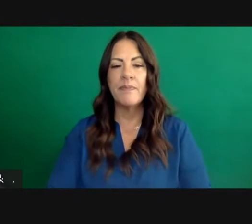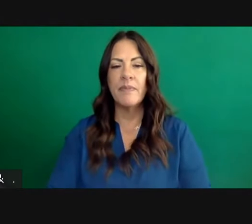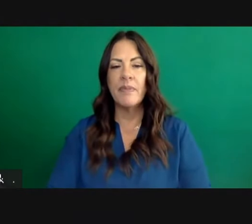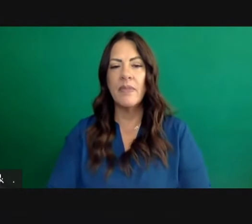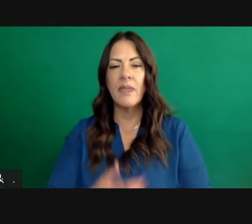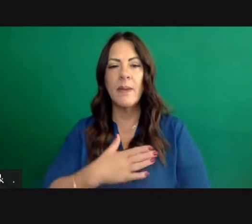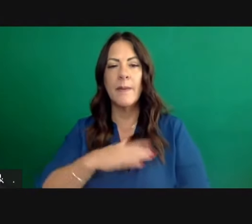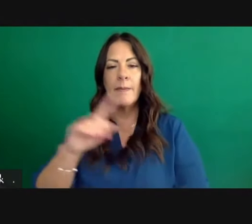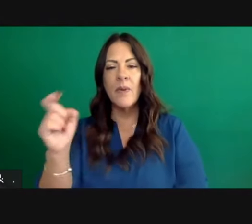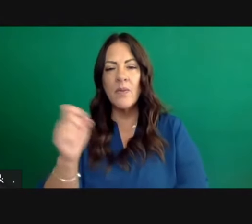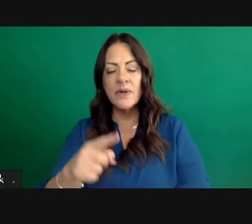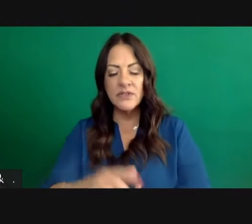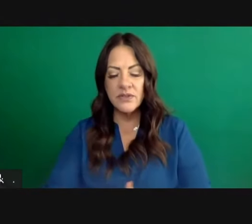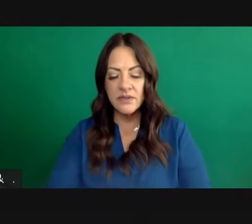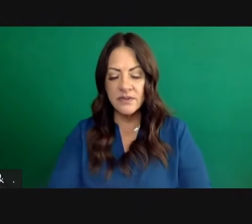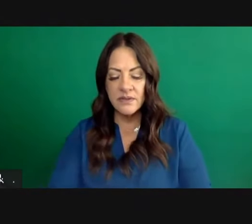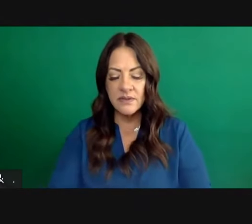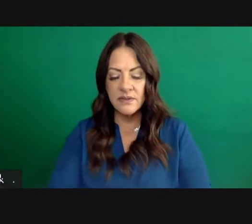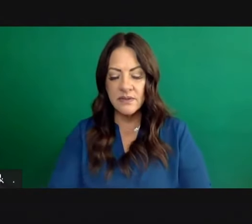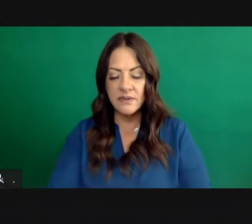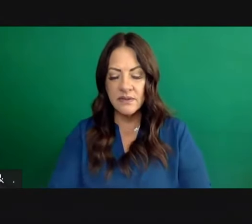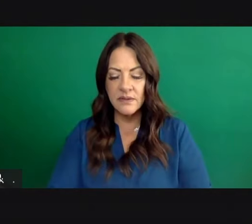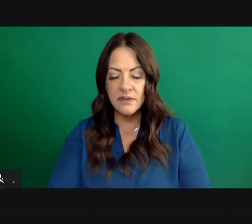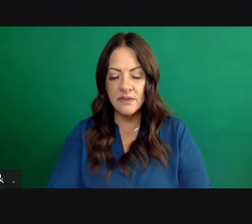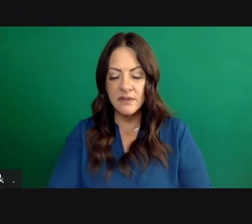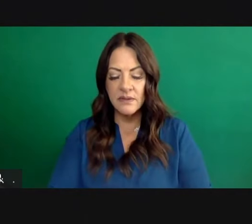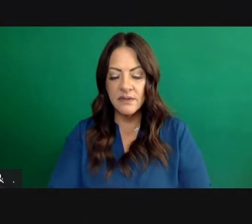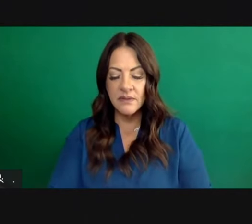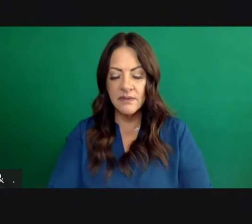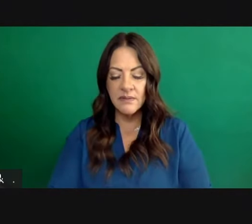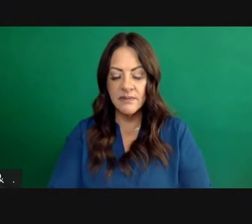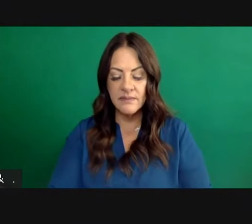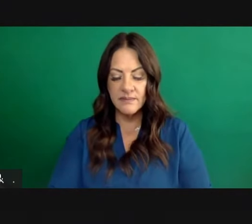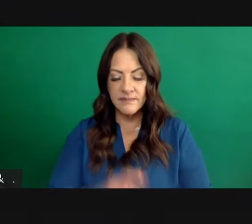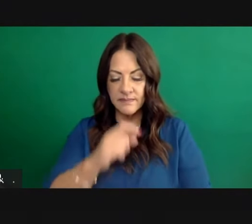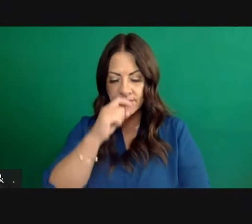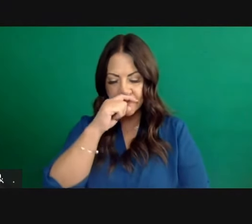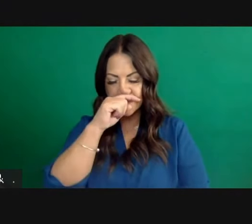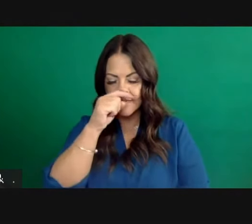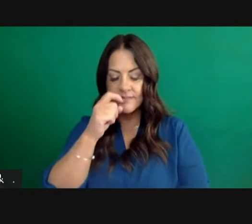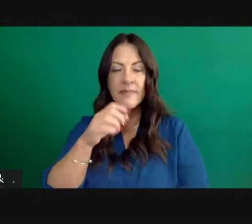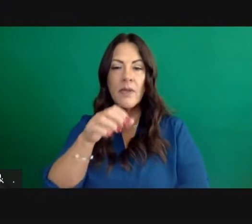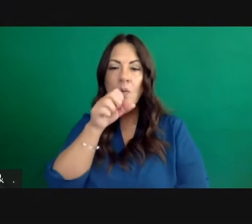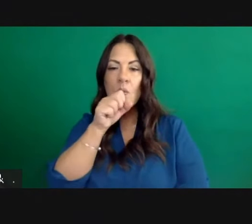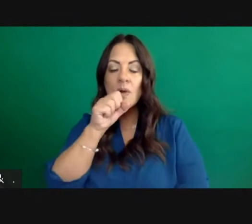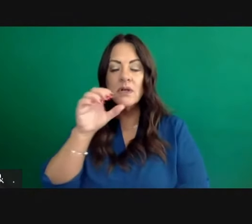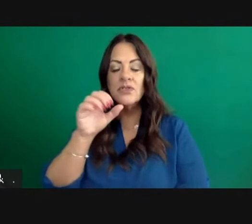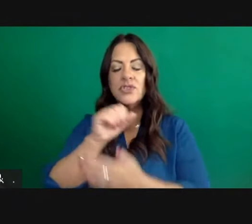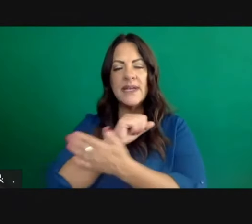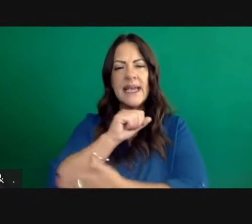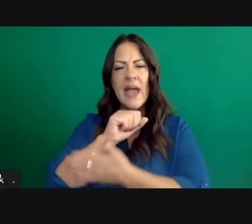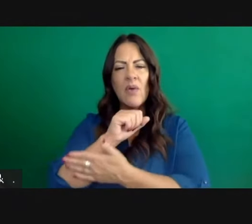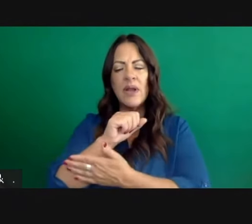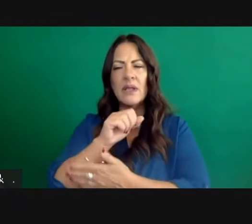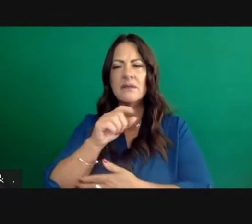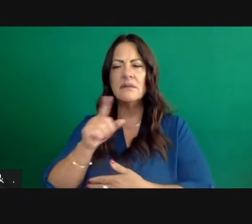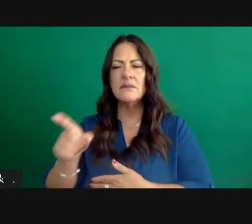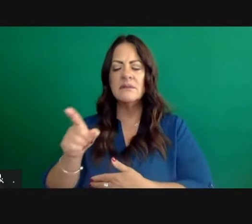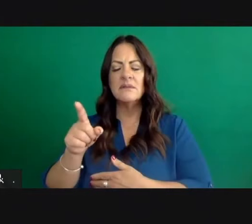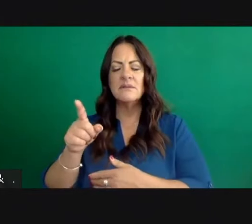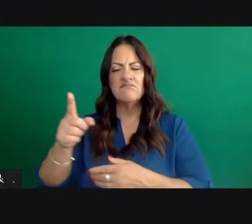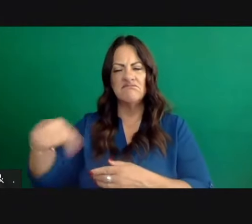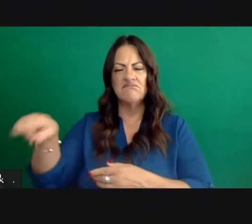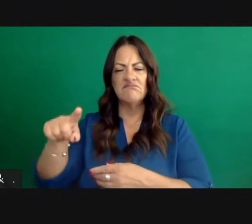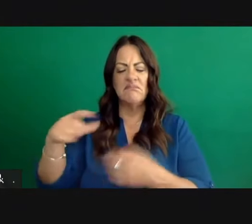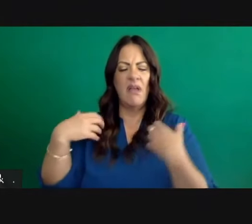questions. This talk, especially in Orange County, I guess the health officer has been speaking with some other health officers, and they